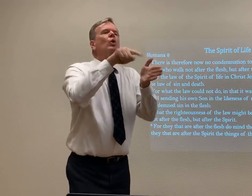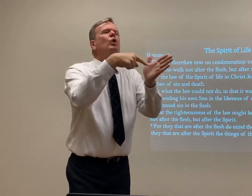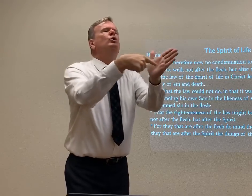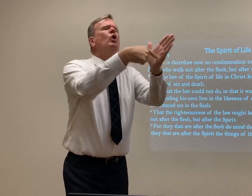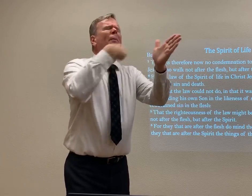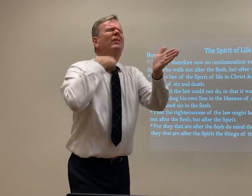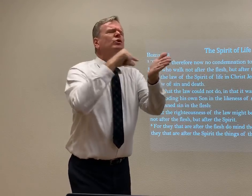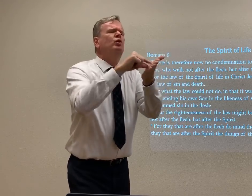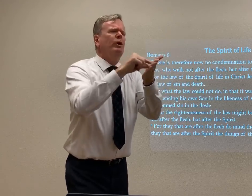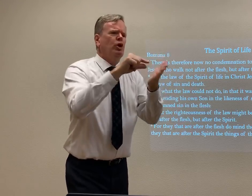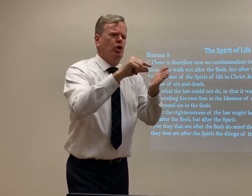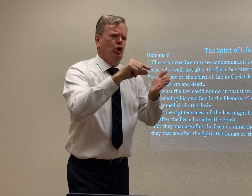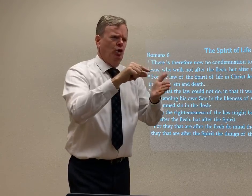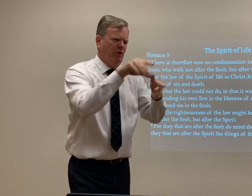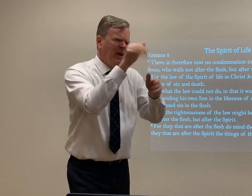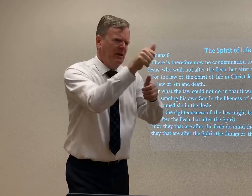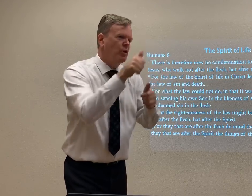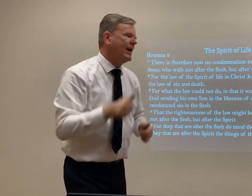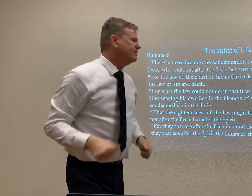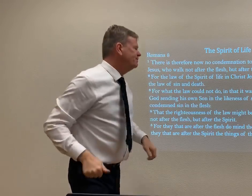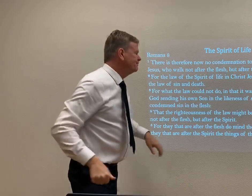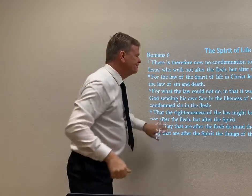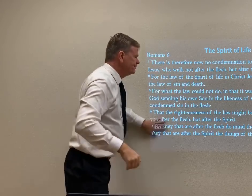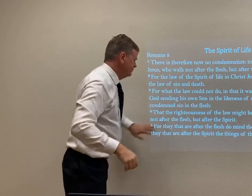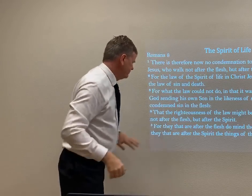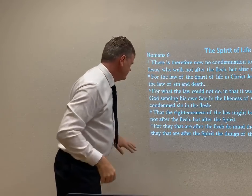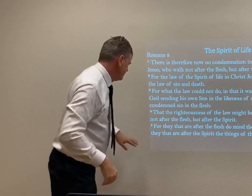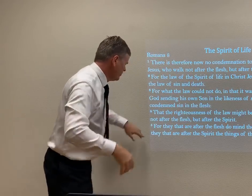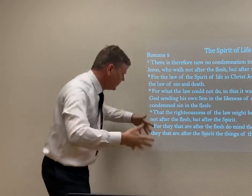No. No, go ahead and show me the verse of scripture you're referring to, okay?